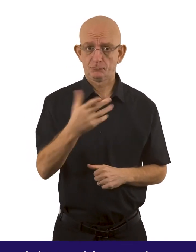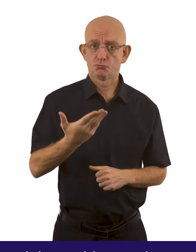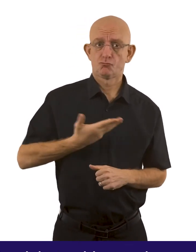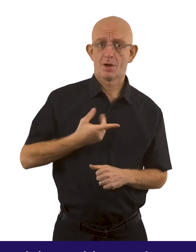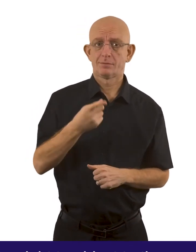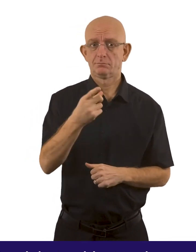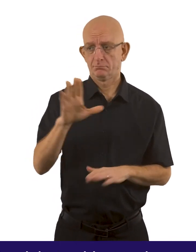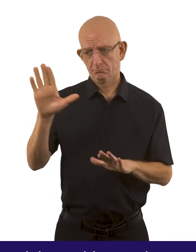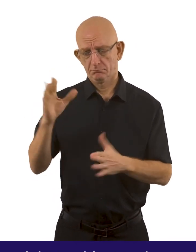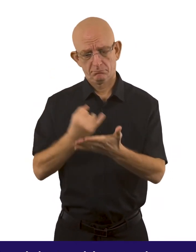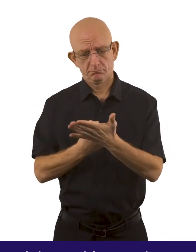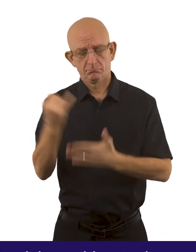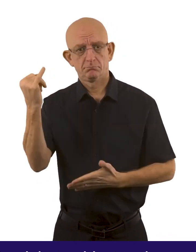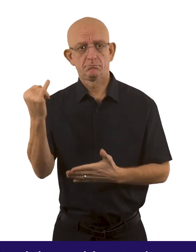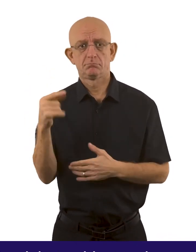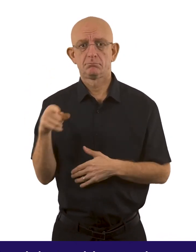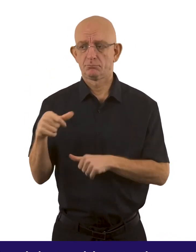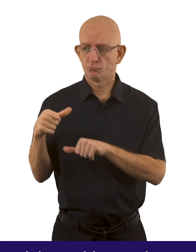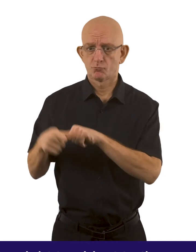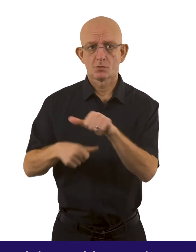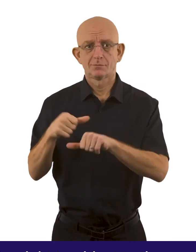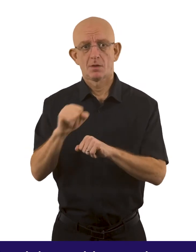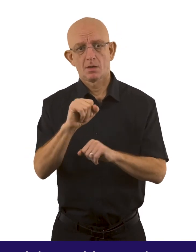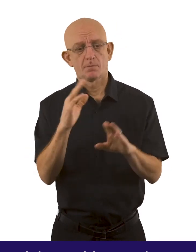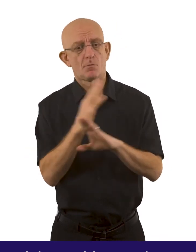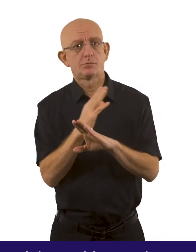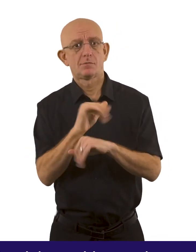You have the right to object to the processing of your personal data.